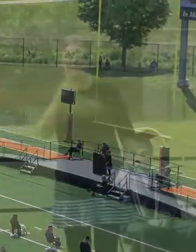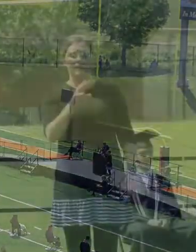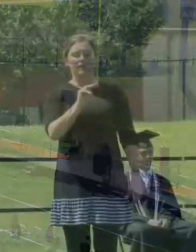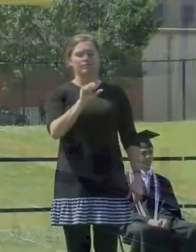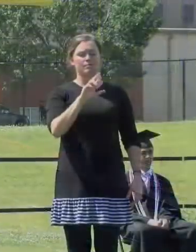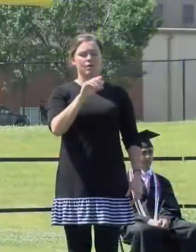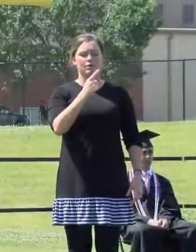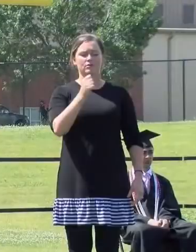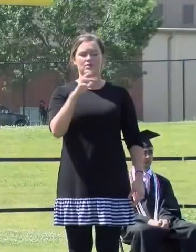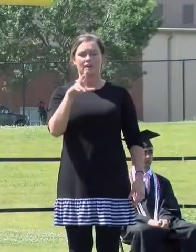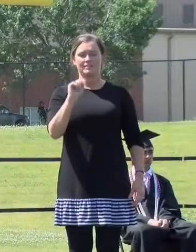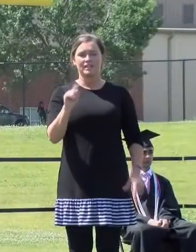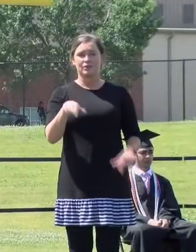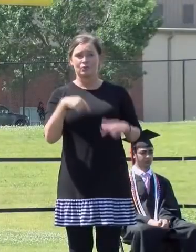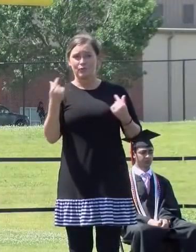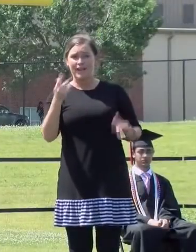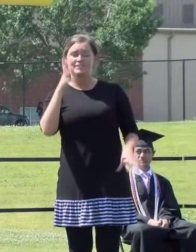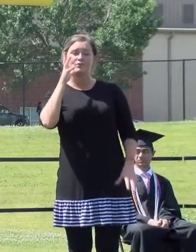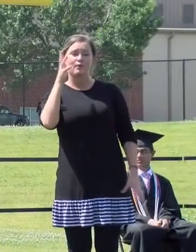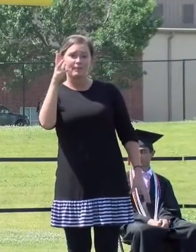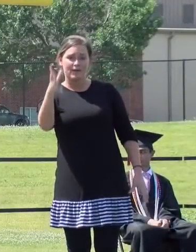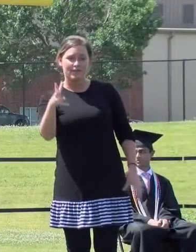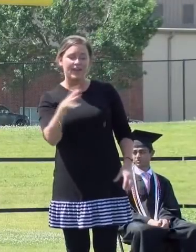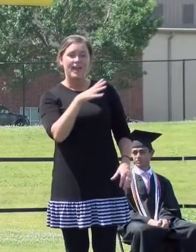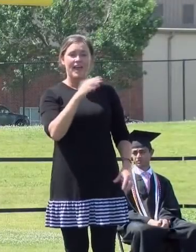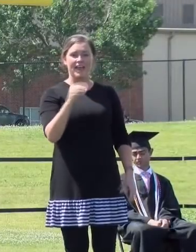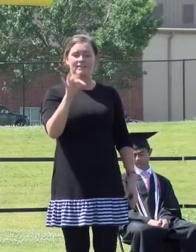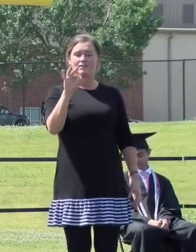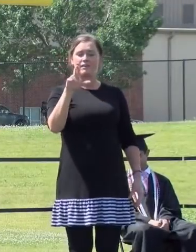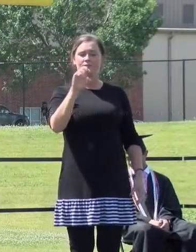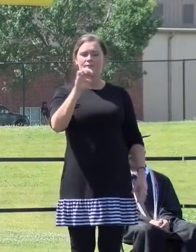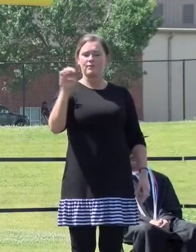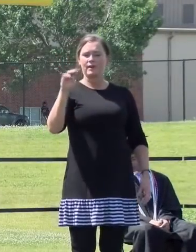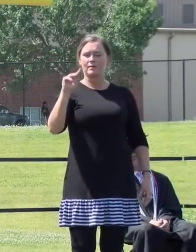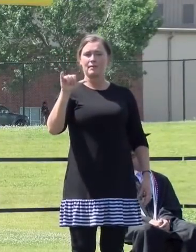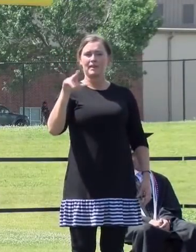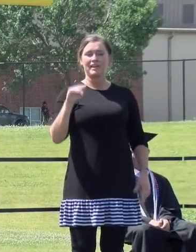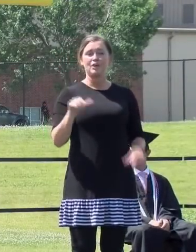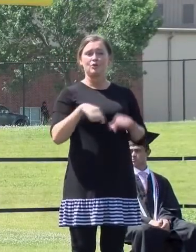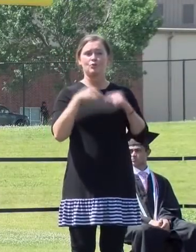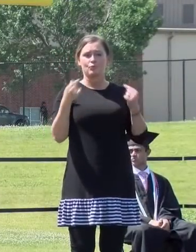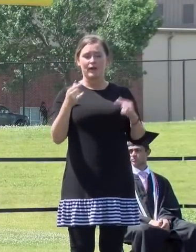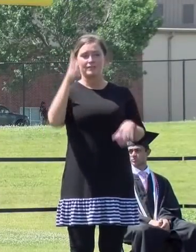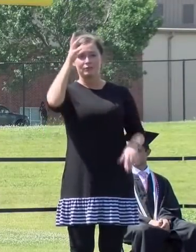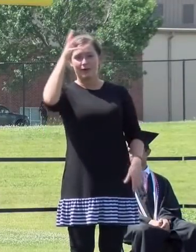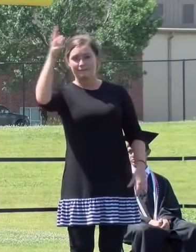Hatfield, great-grandmother. And Freeman Hatfield, great-grandfather.